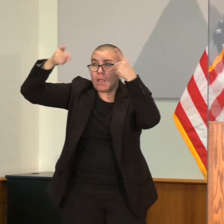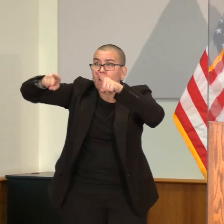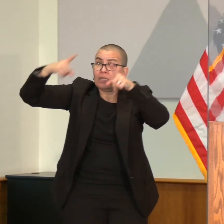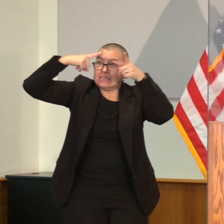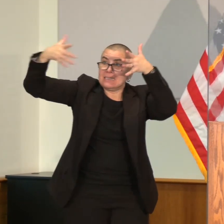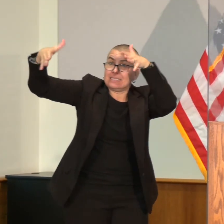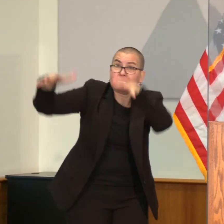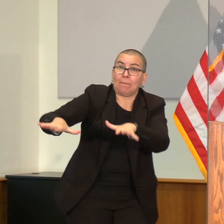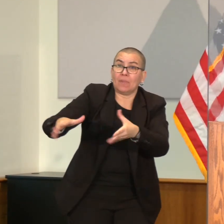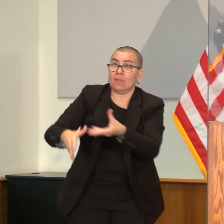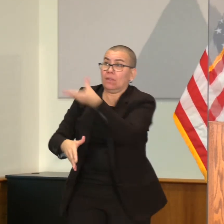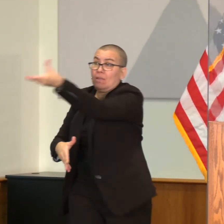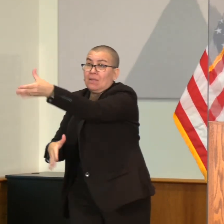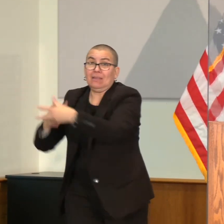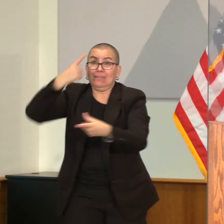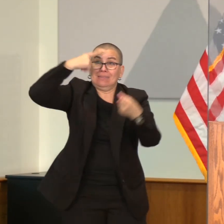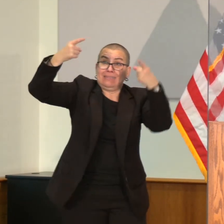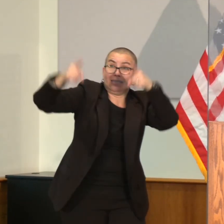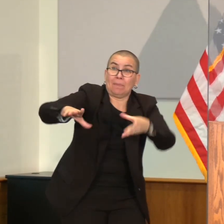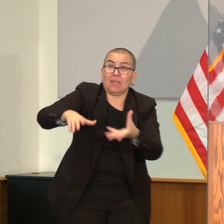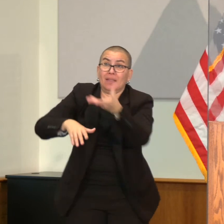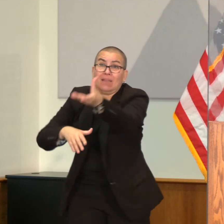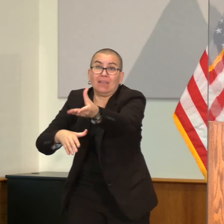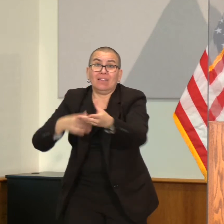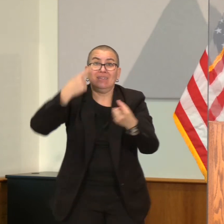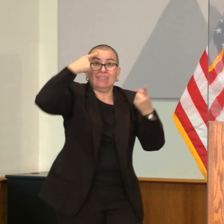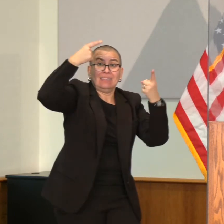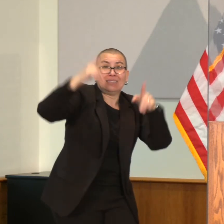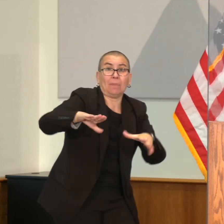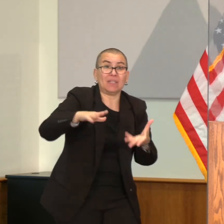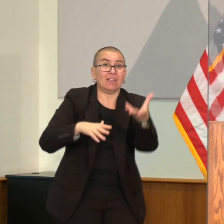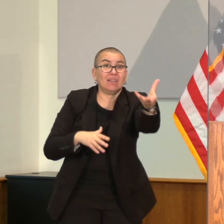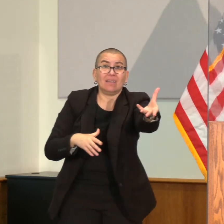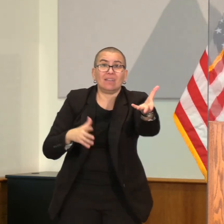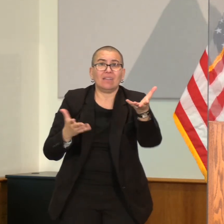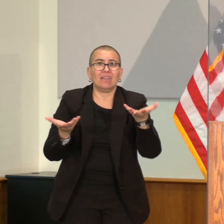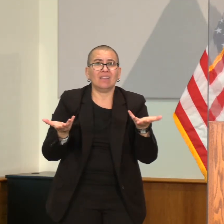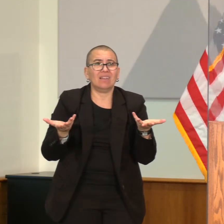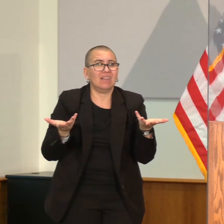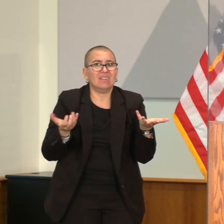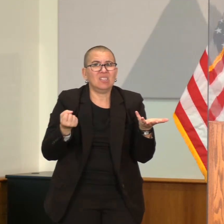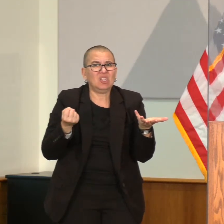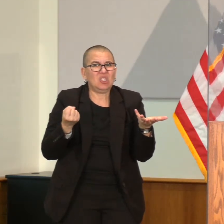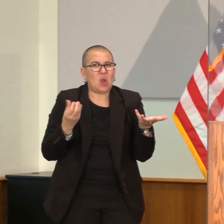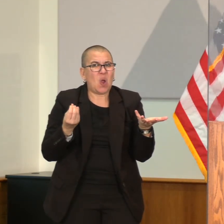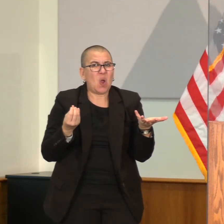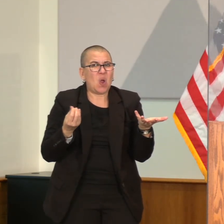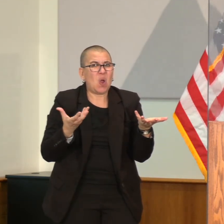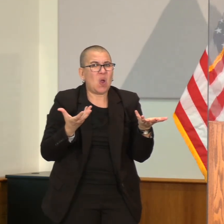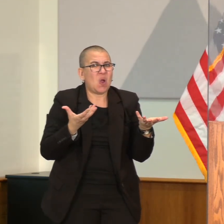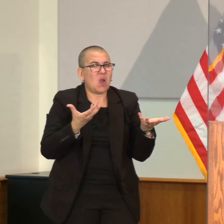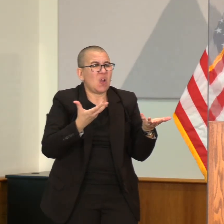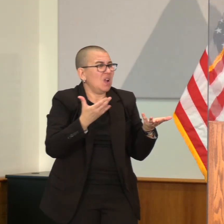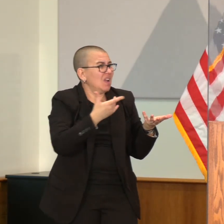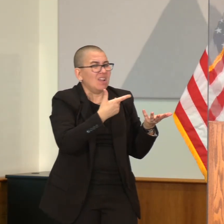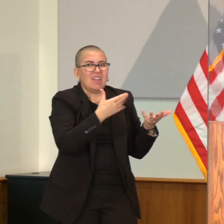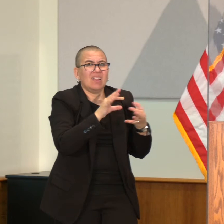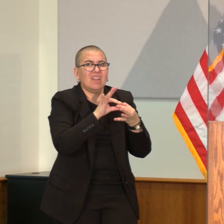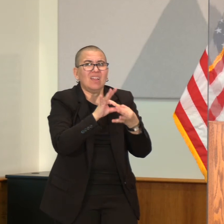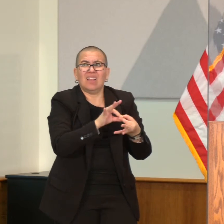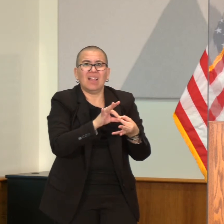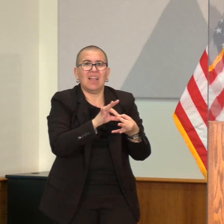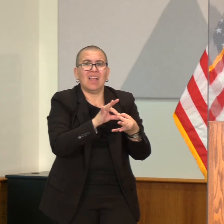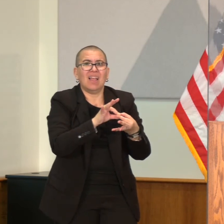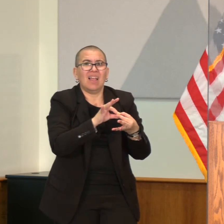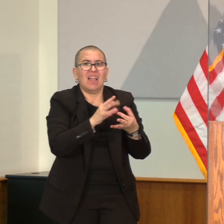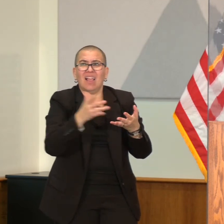for other interactions that we don't necessarily hear about, and also for things related to